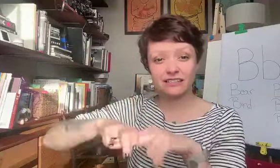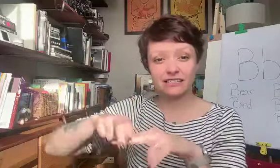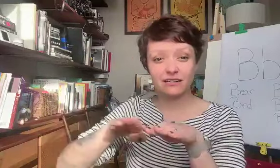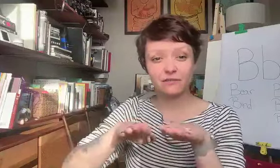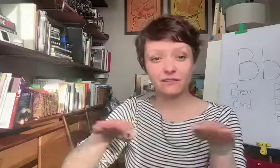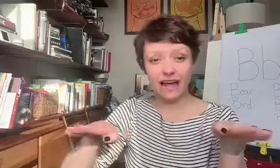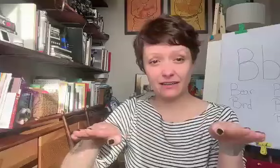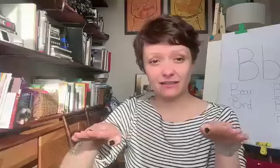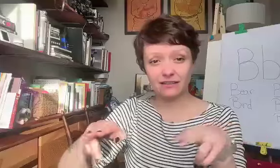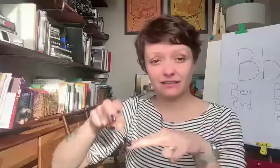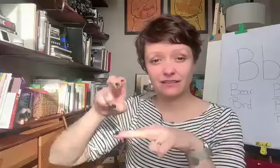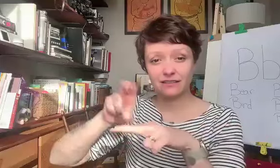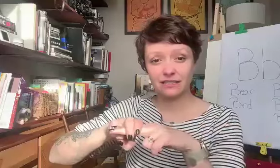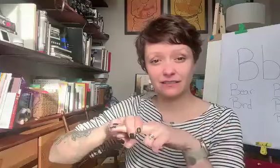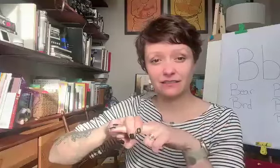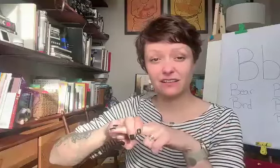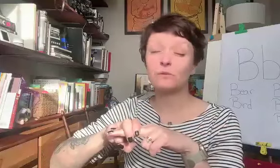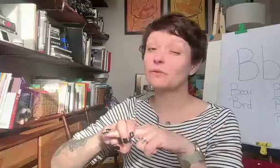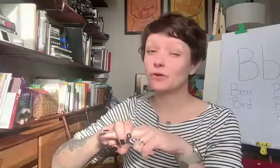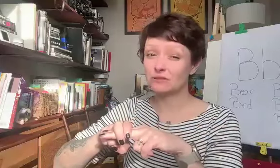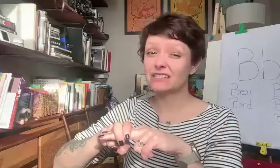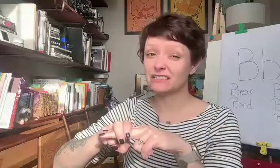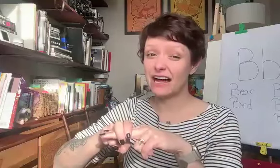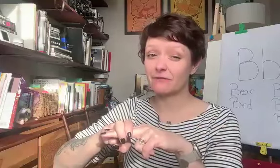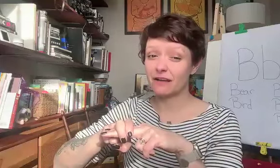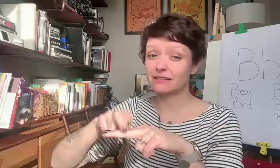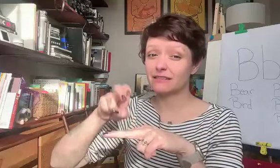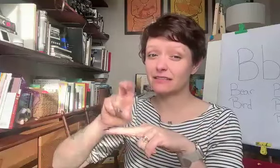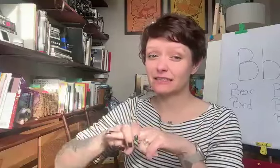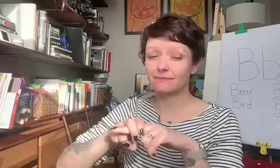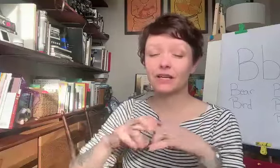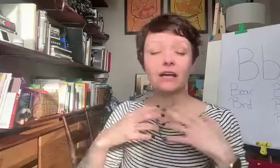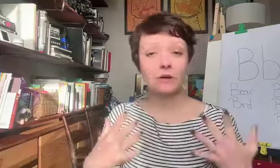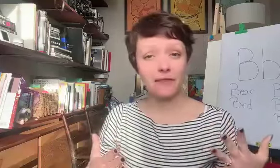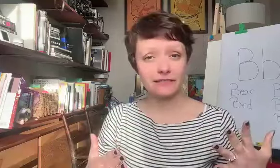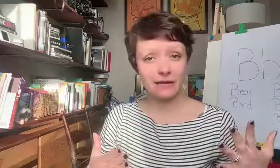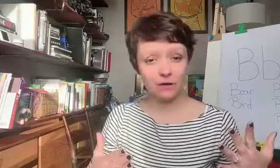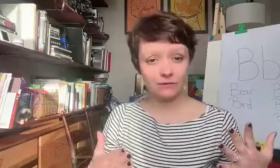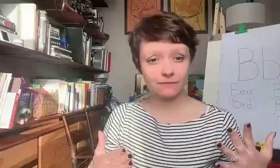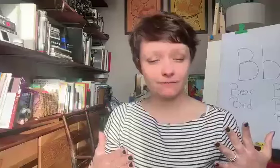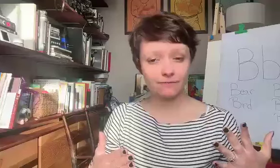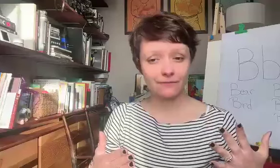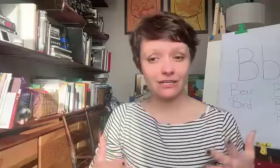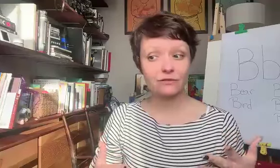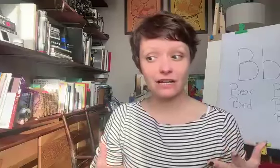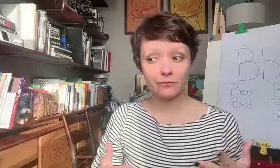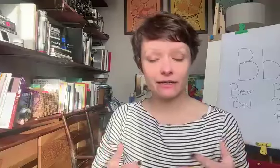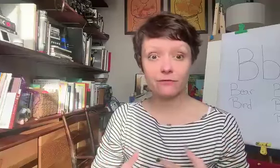Sit flat, sit. We will use this a lot, friends, sit. So how this game goes is you tell everybody,